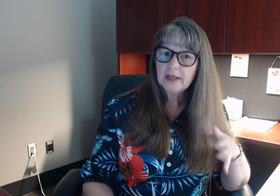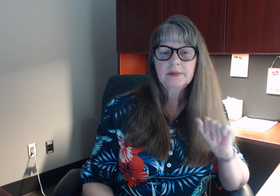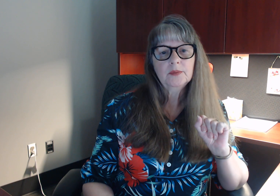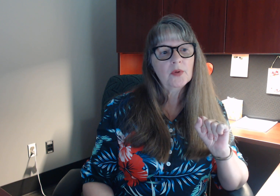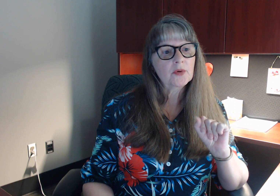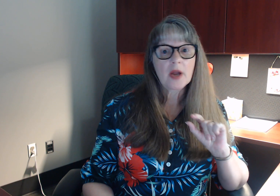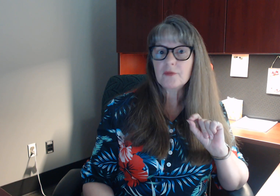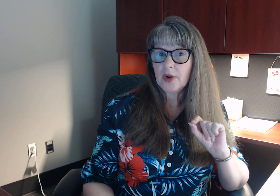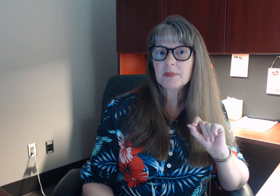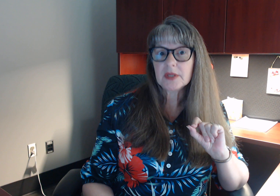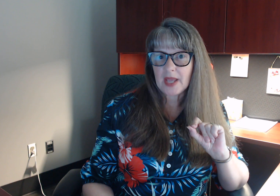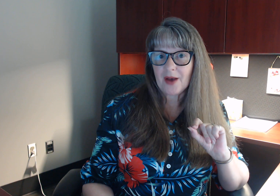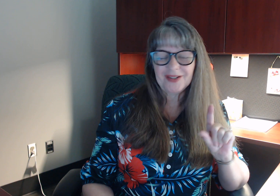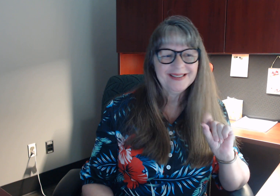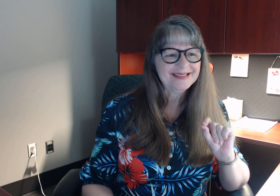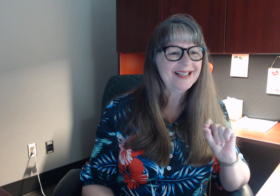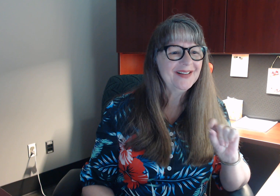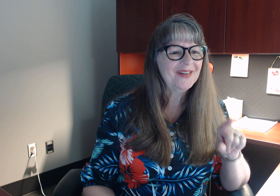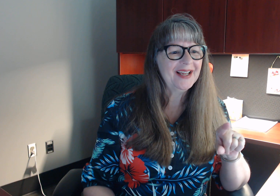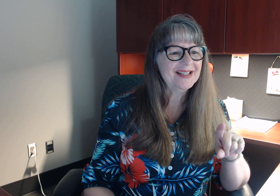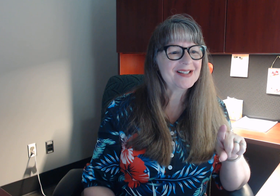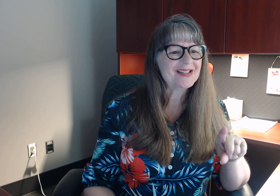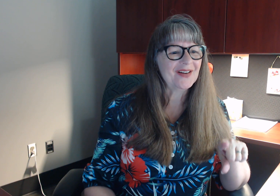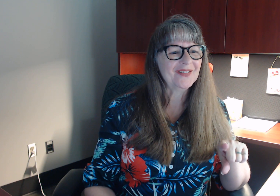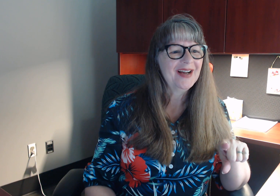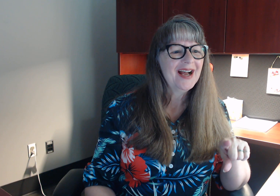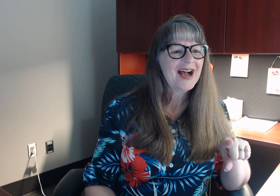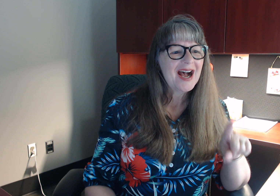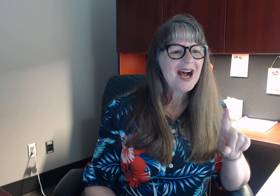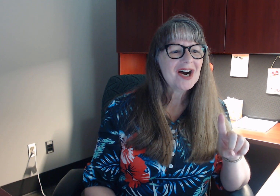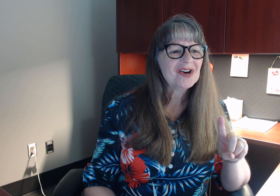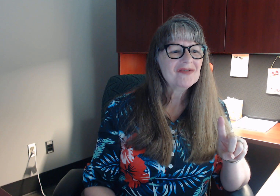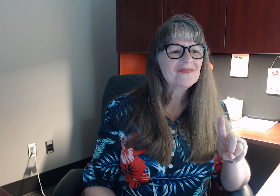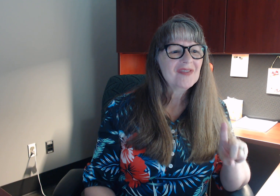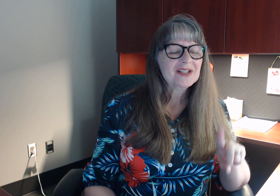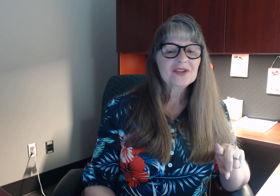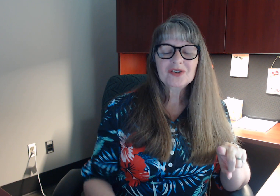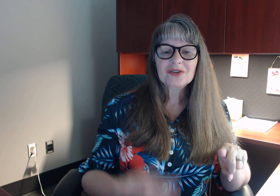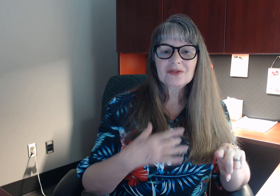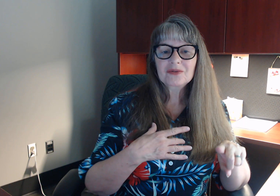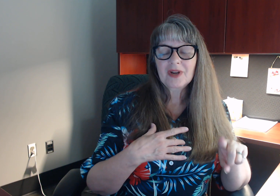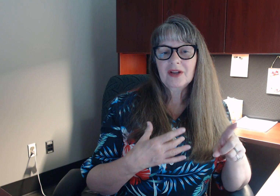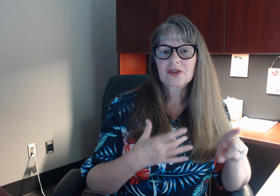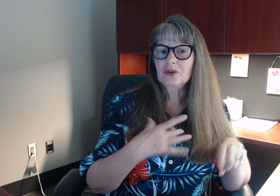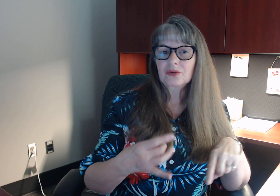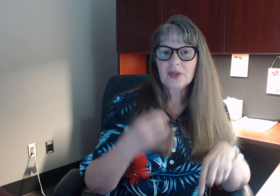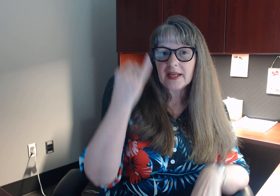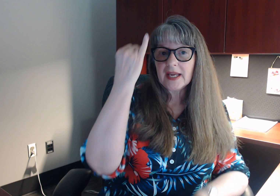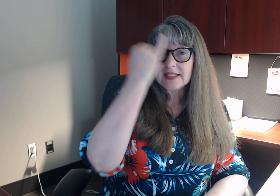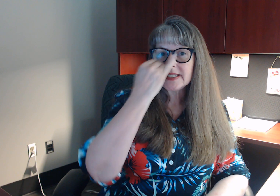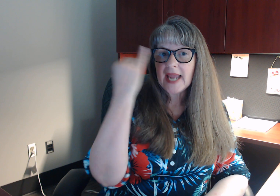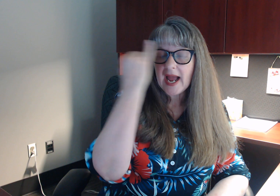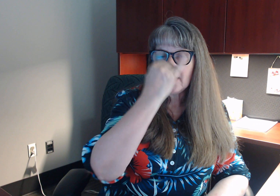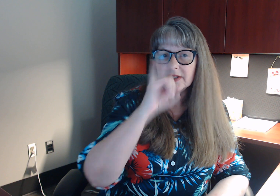Well, they're not from the South. Anyway, so do you like Italian? So